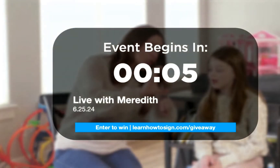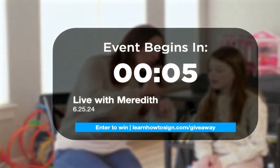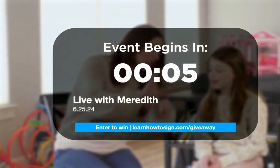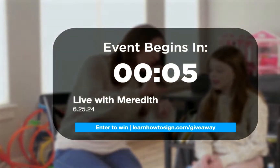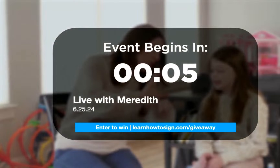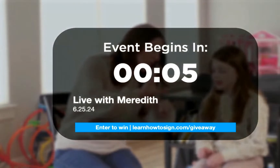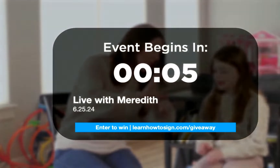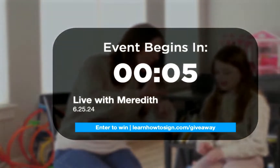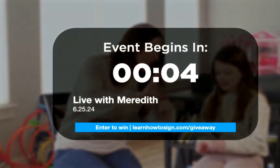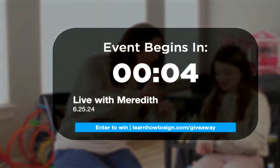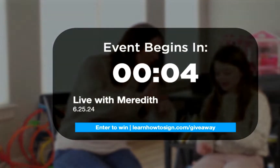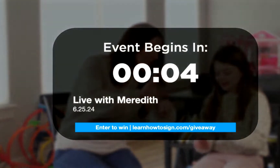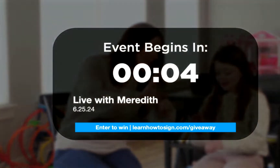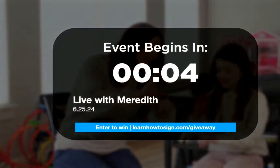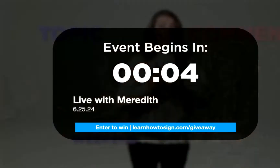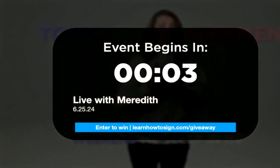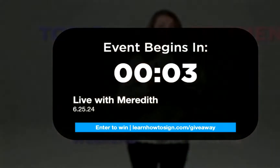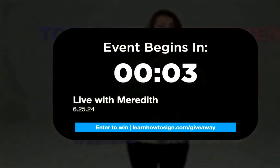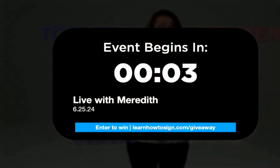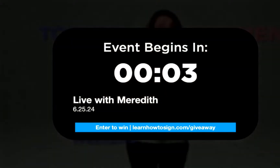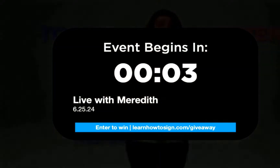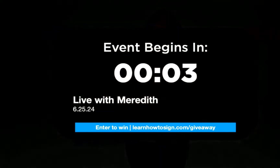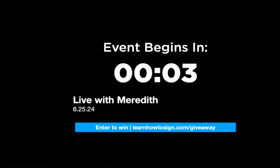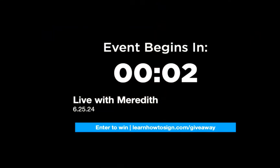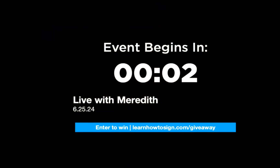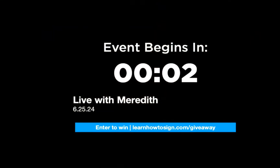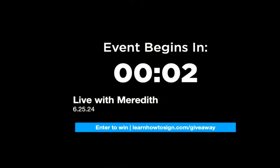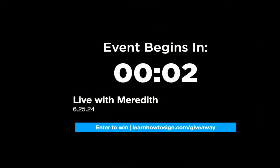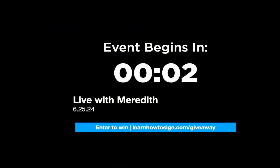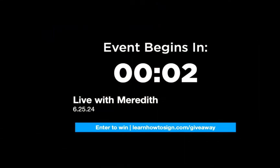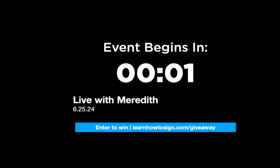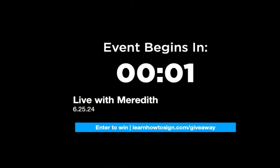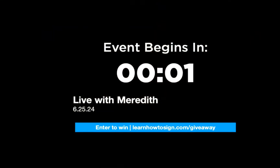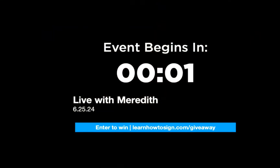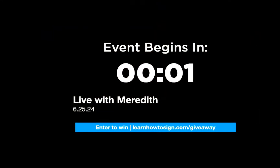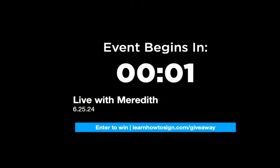The feelings that I know.